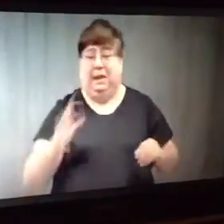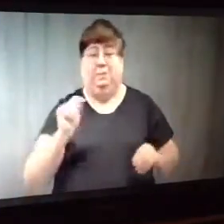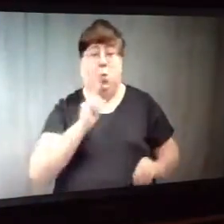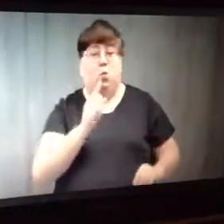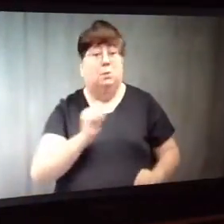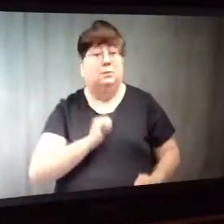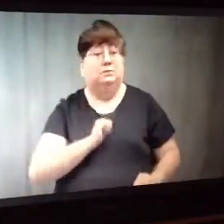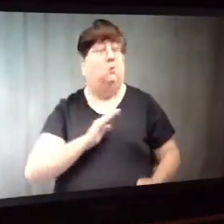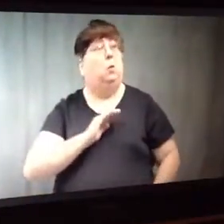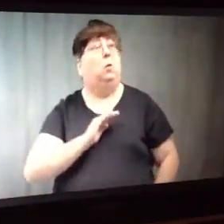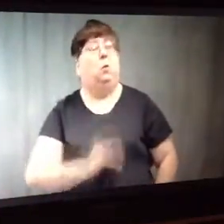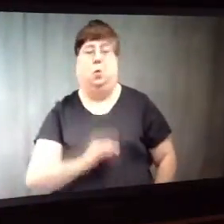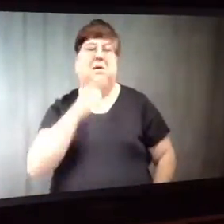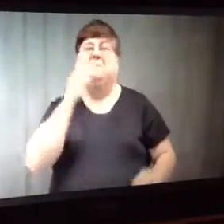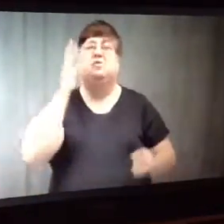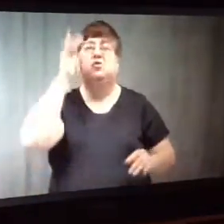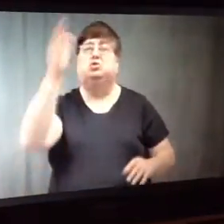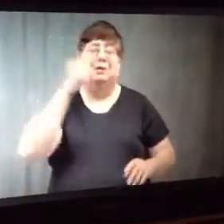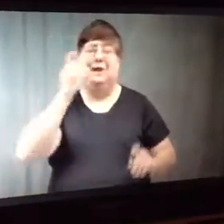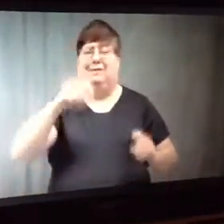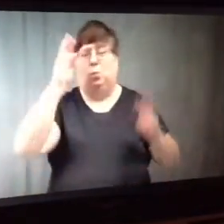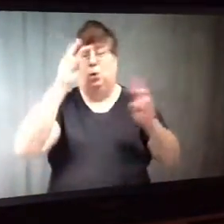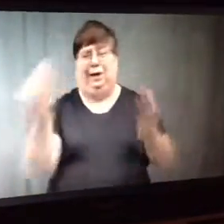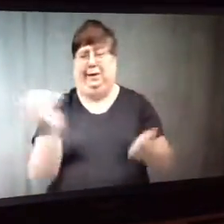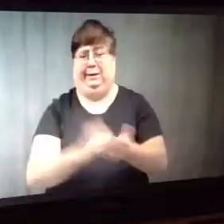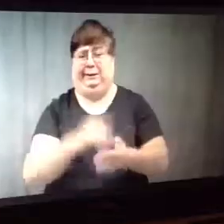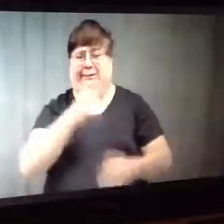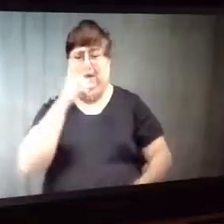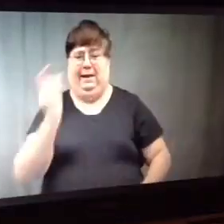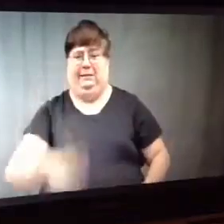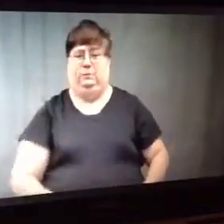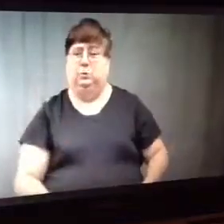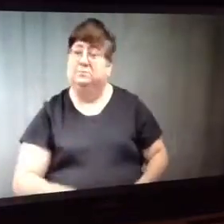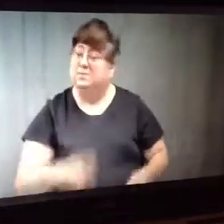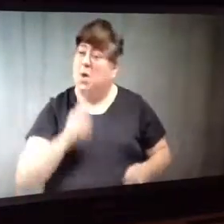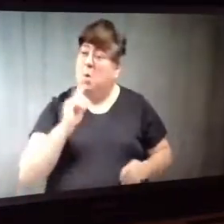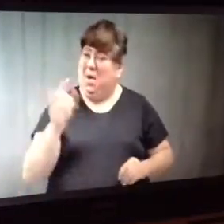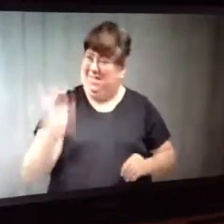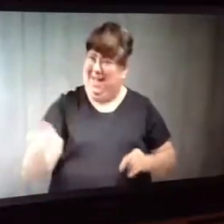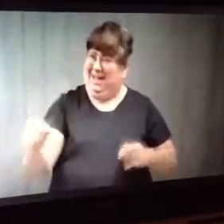And so I went to talk to the doctor and they told me I was fine, and I was really glad because I don't have to worry now.